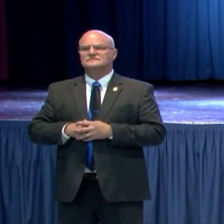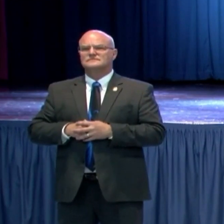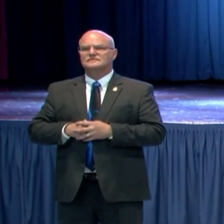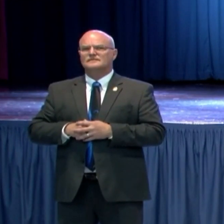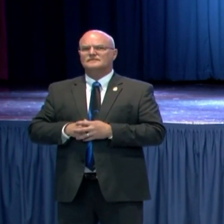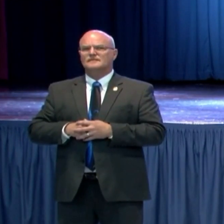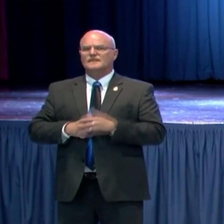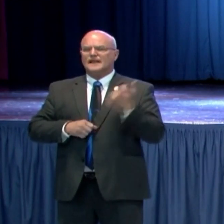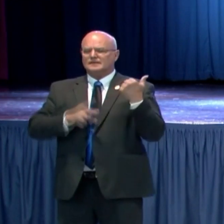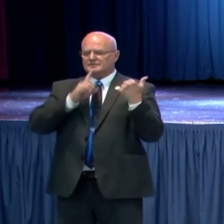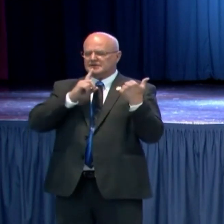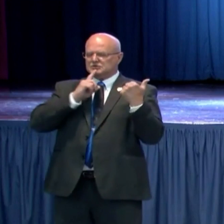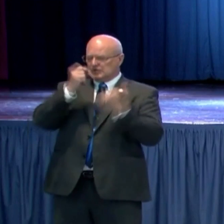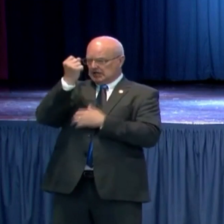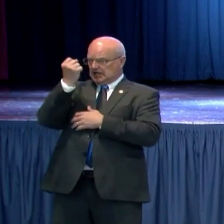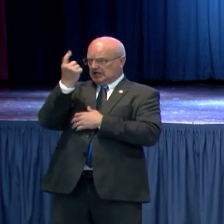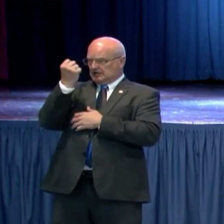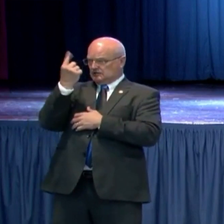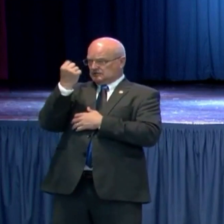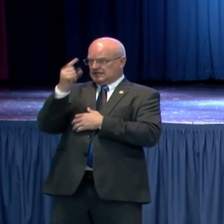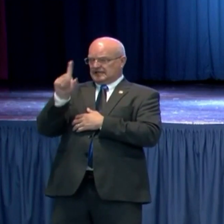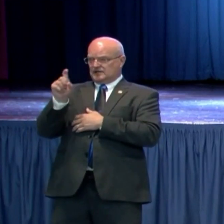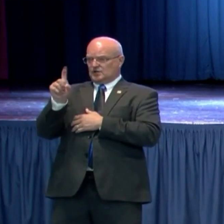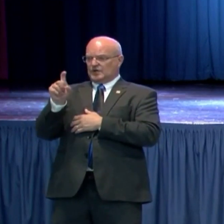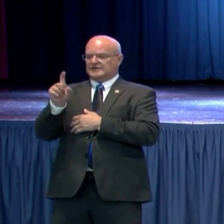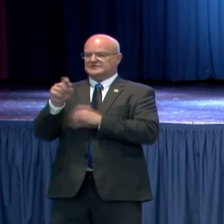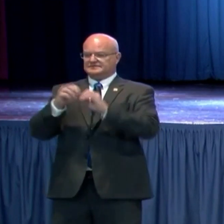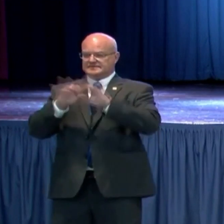Well, I'll make sure I can get all of the question.